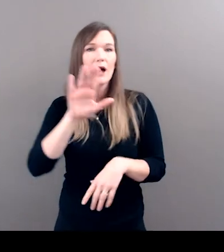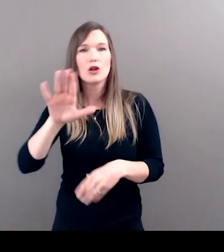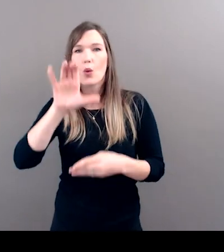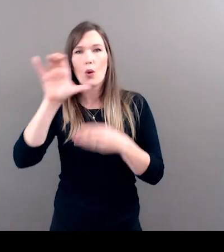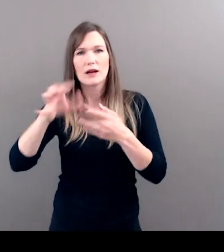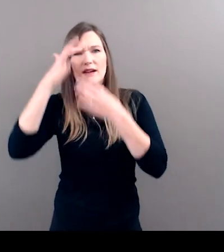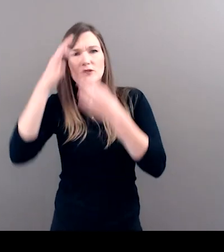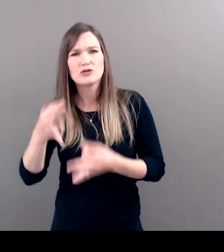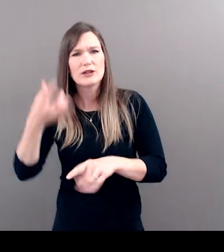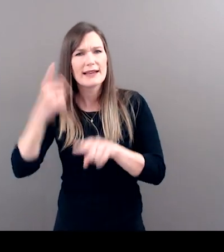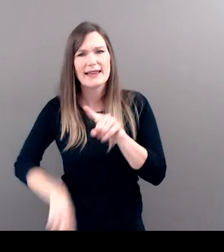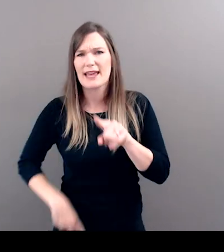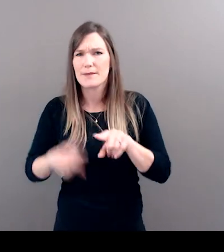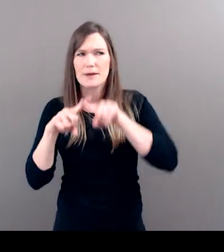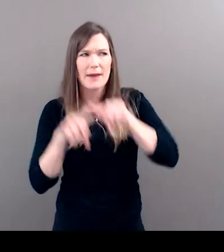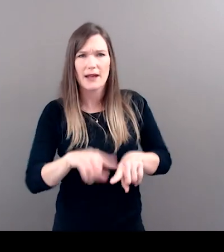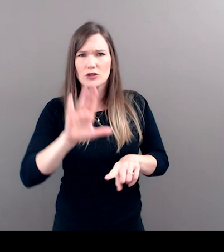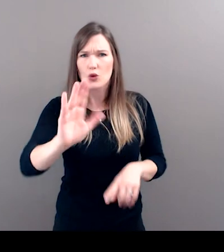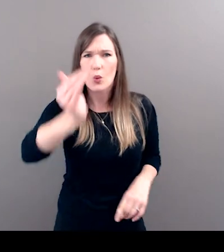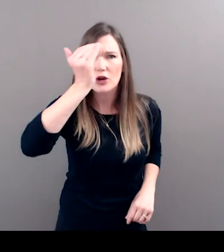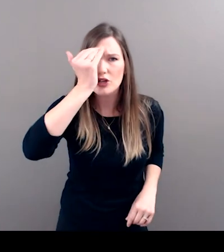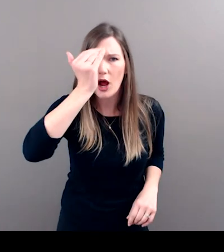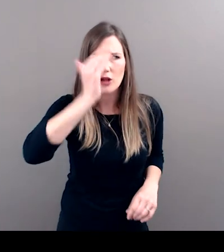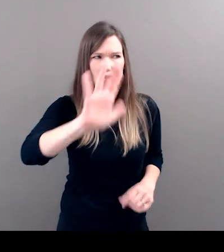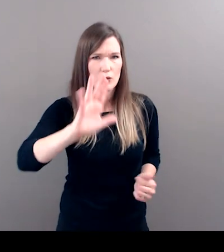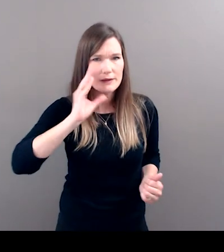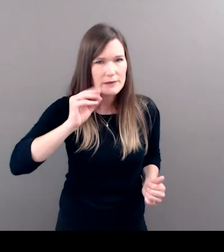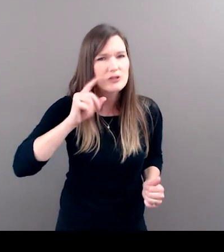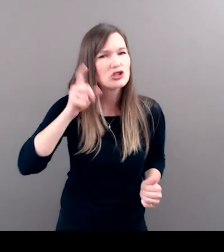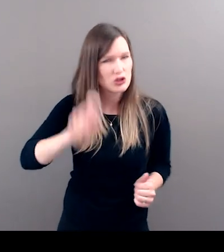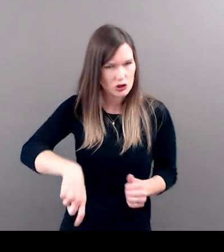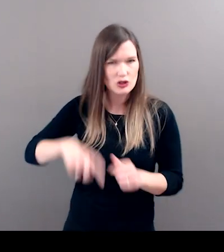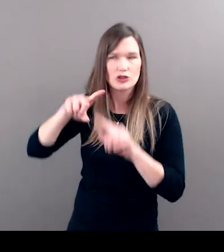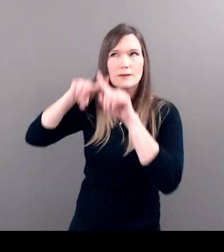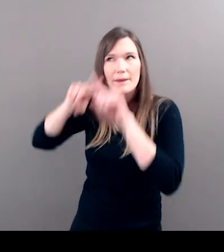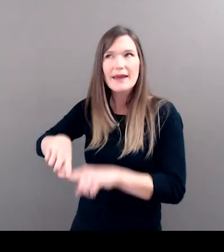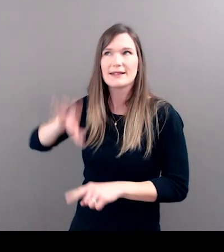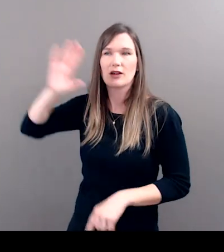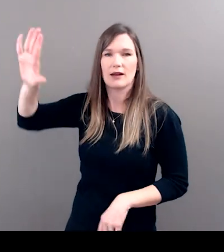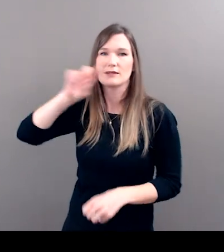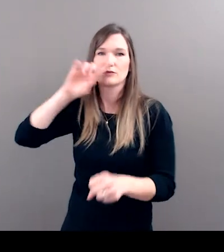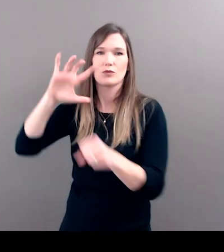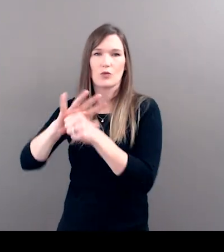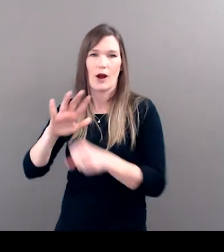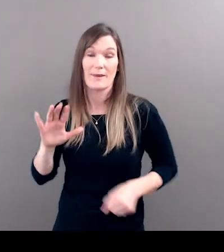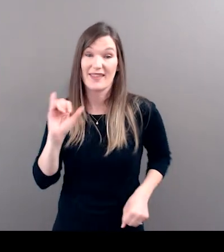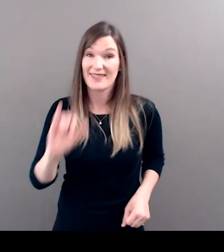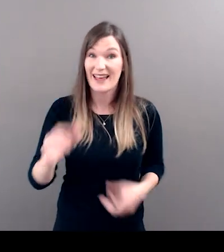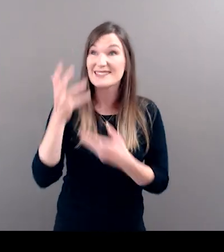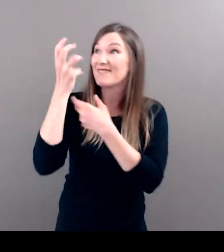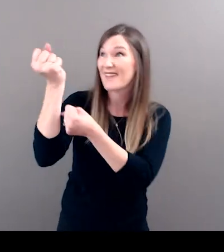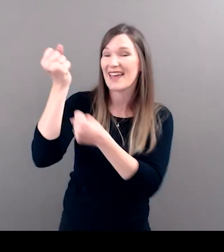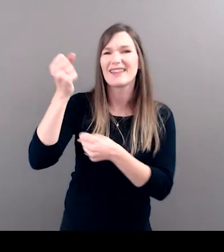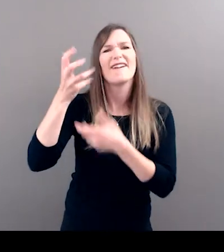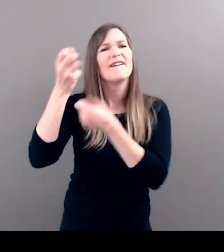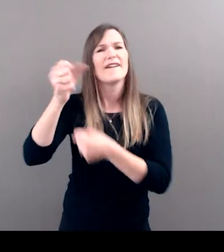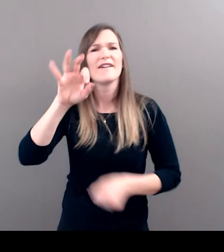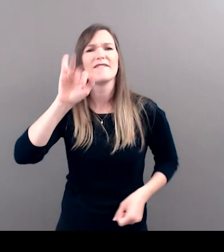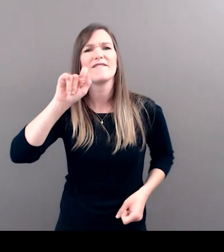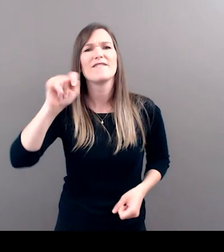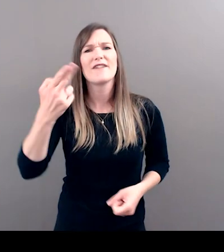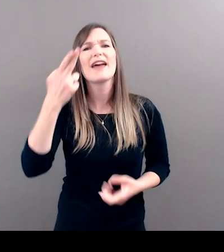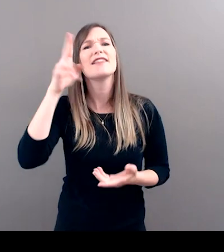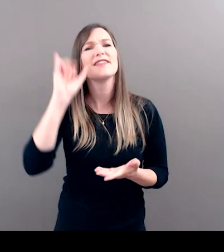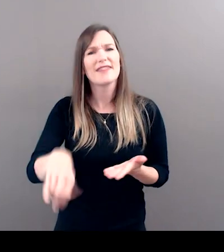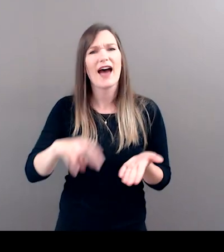based on your experience. It must be based on God's promise. That's where the faith comes in. Faith comes by hearing the word of God. Faith is the substance of things hoped for,